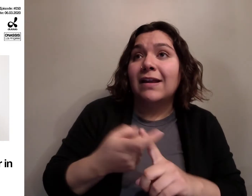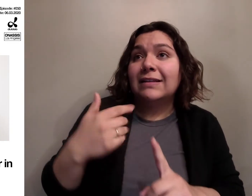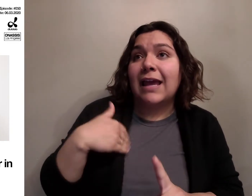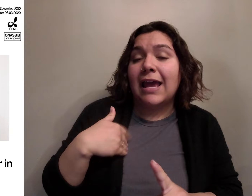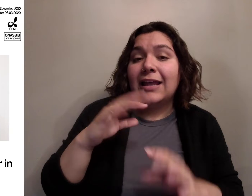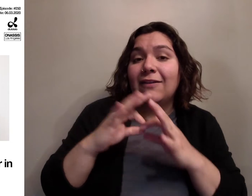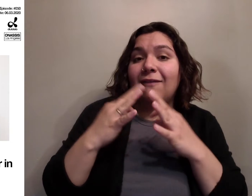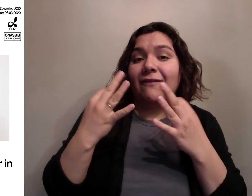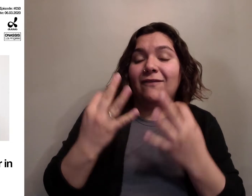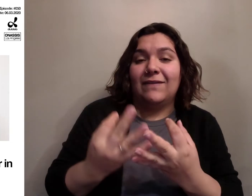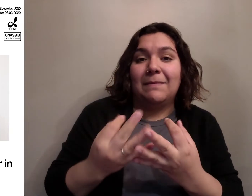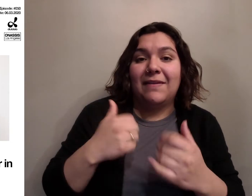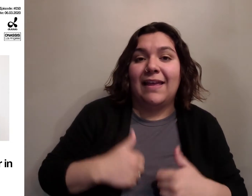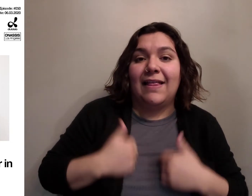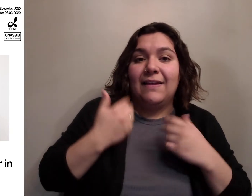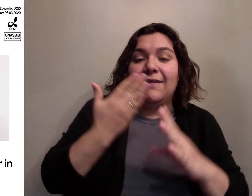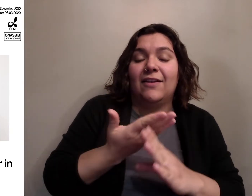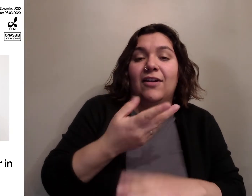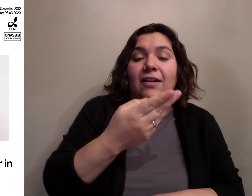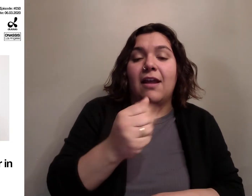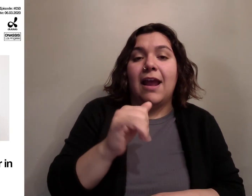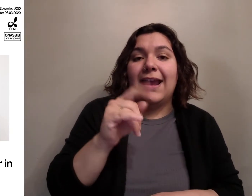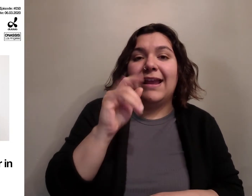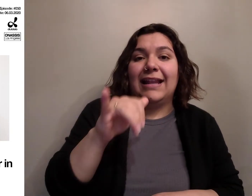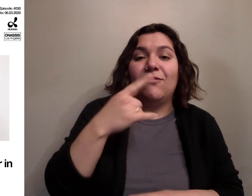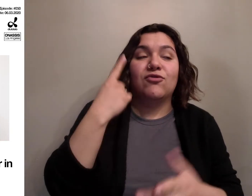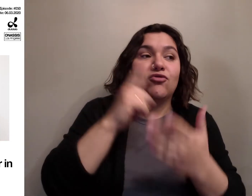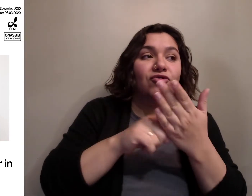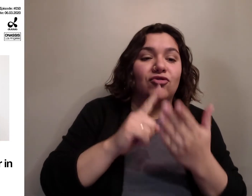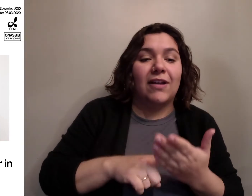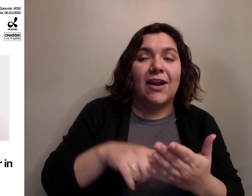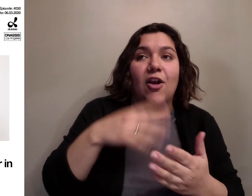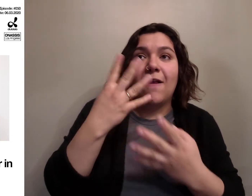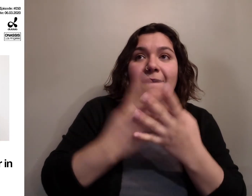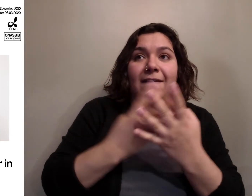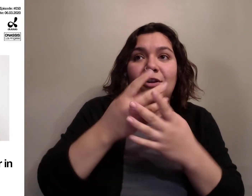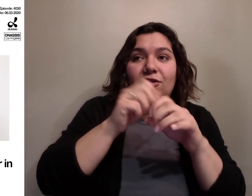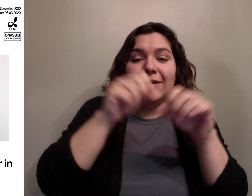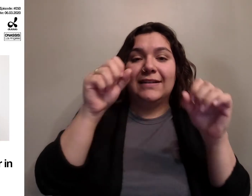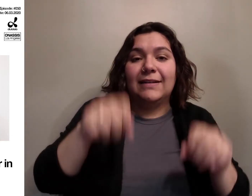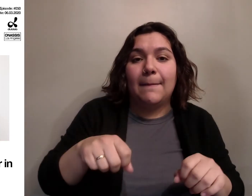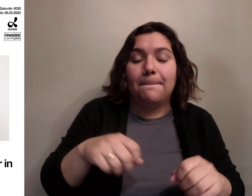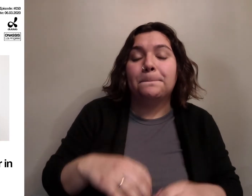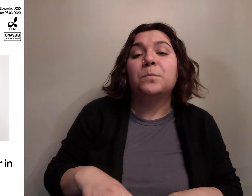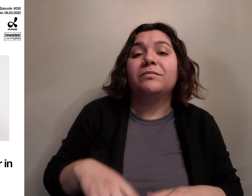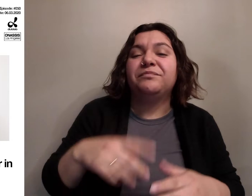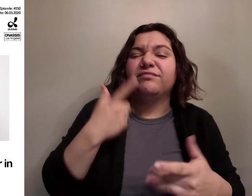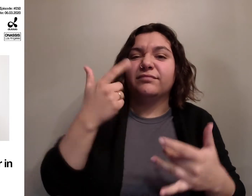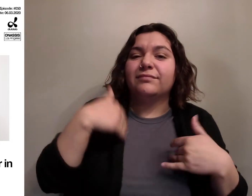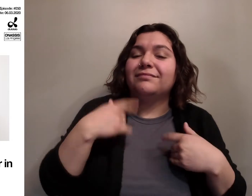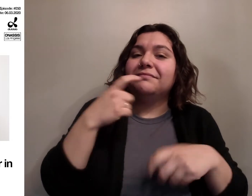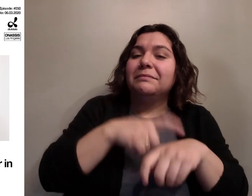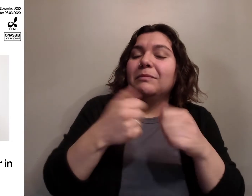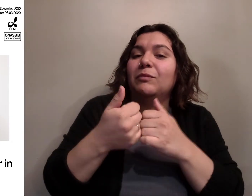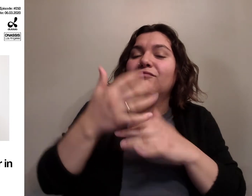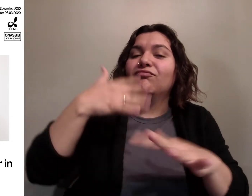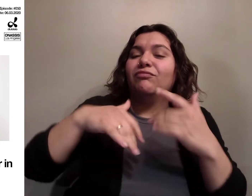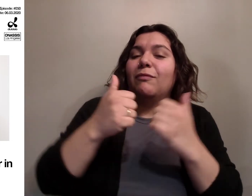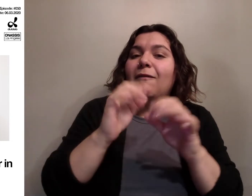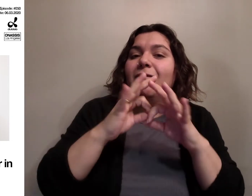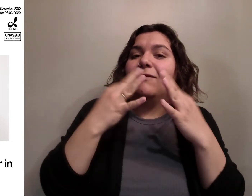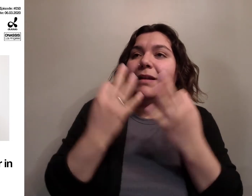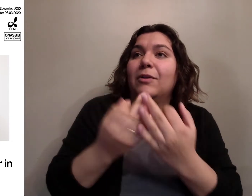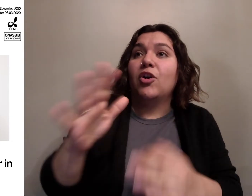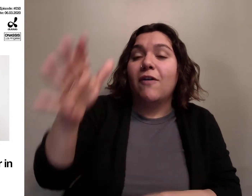then a friend of ours had family that lived in Haiti, and we went to go check on the filtration system and then